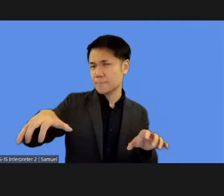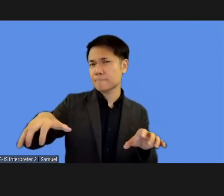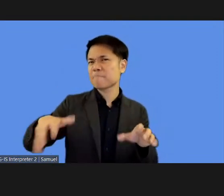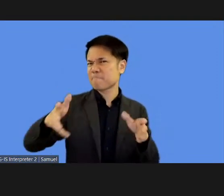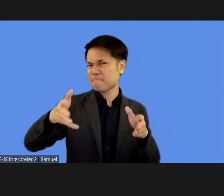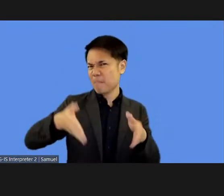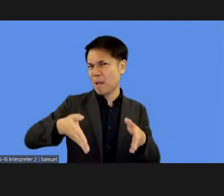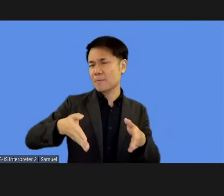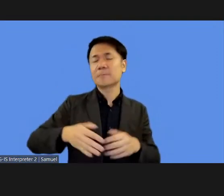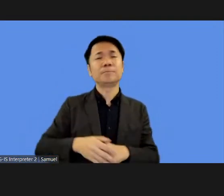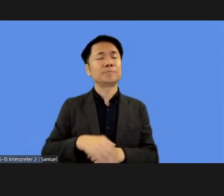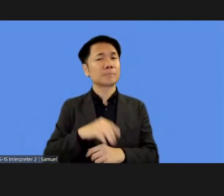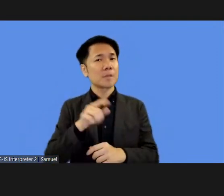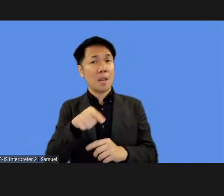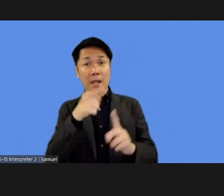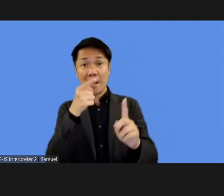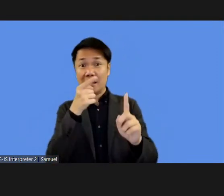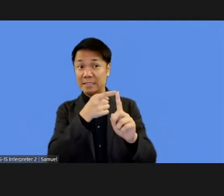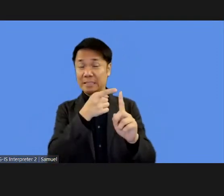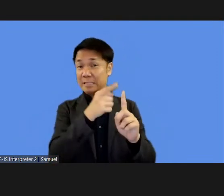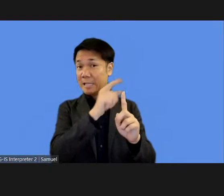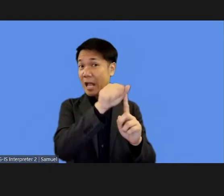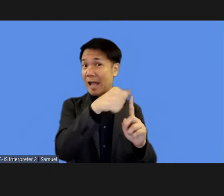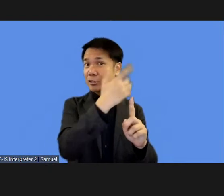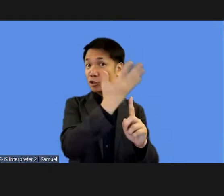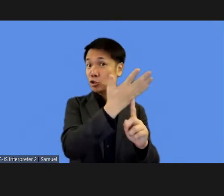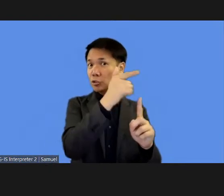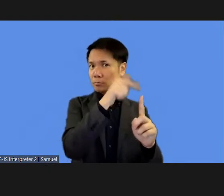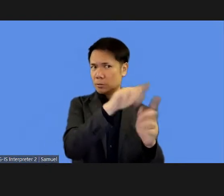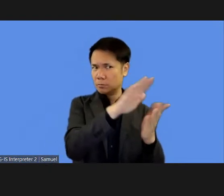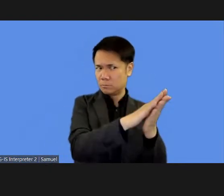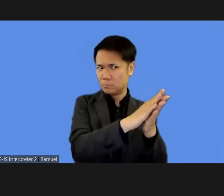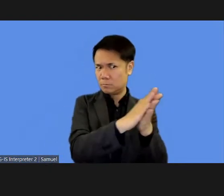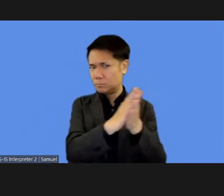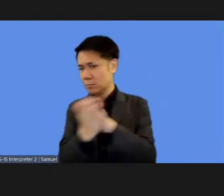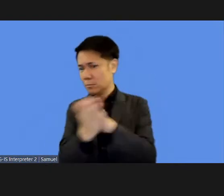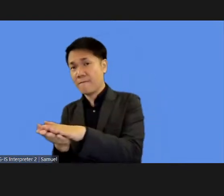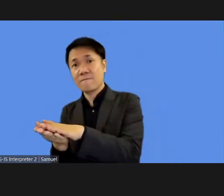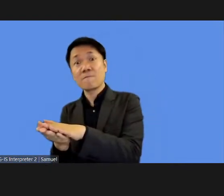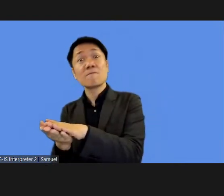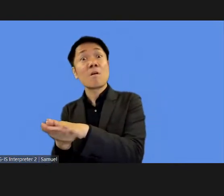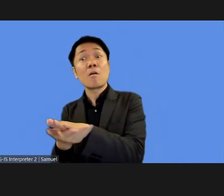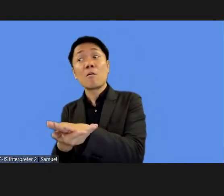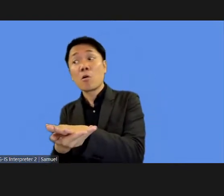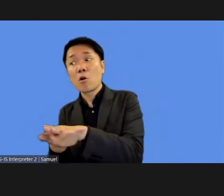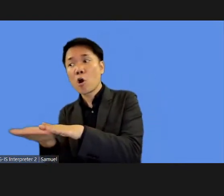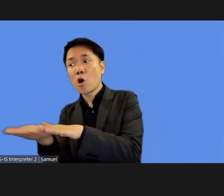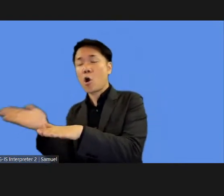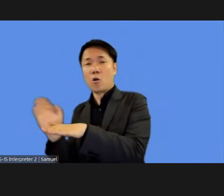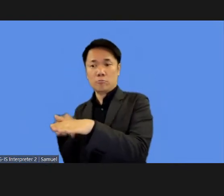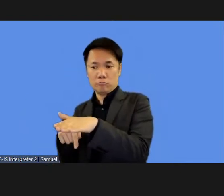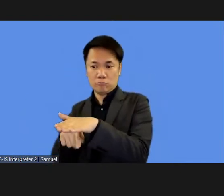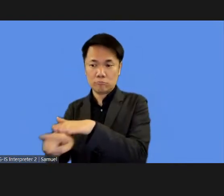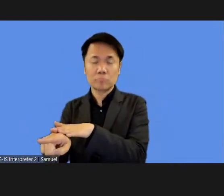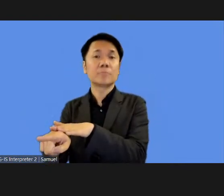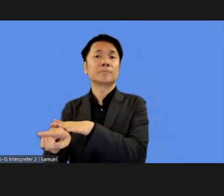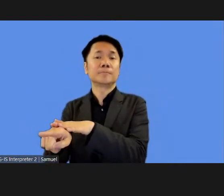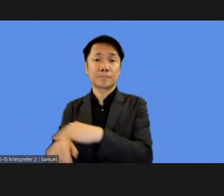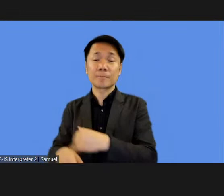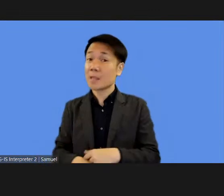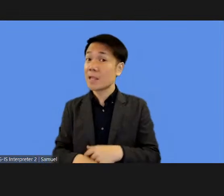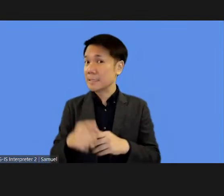implementation of SDGs in an integrated manner. You have tools and approaches, and we can help in that regard. That is